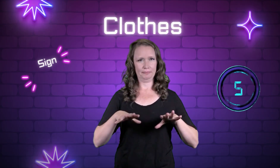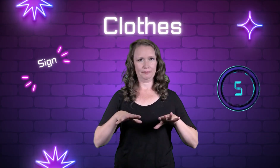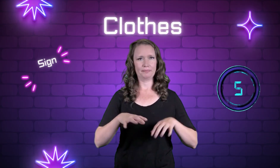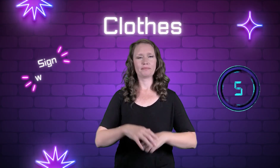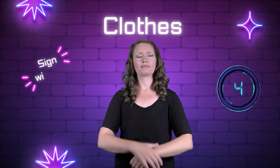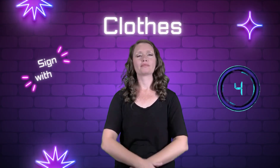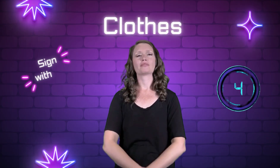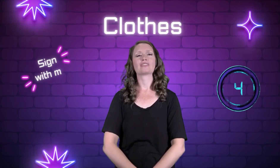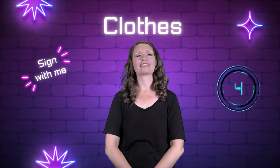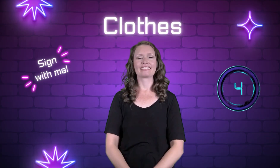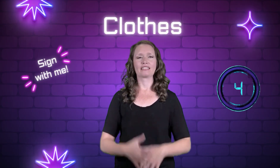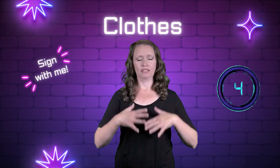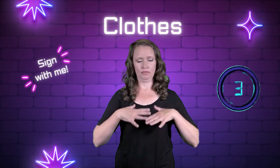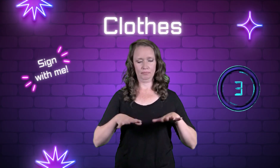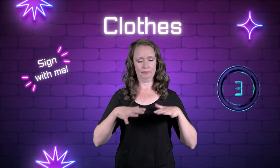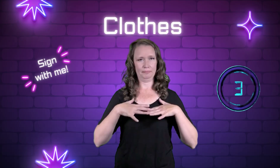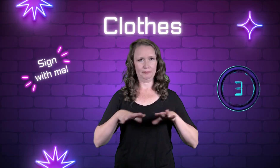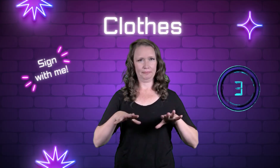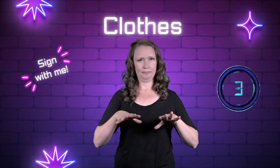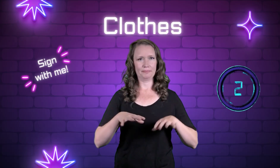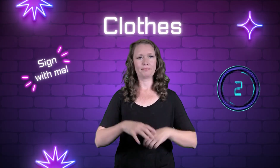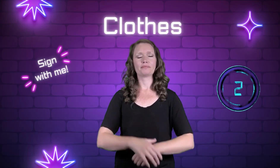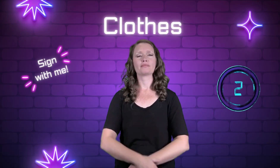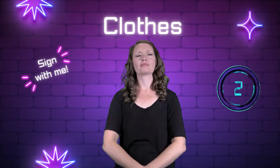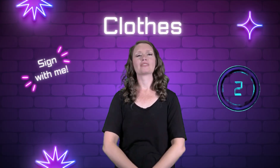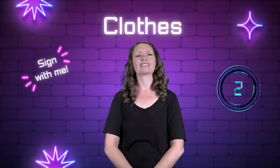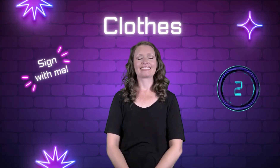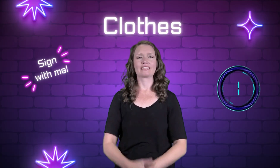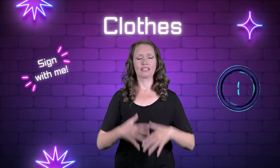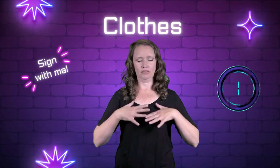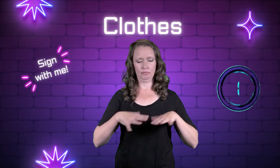Sign with me, sign, clothes.